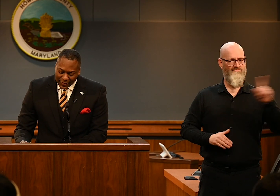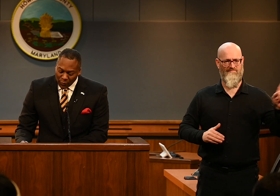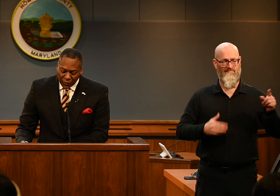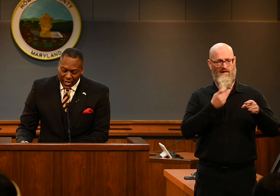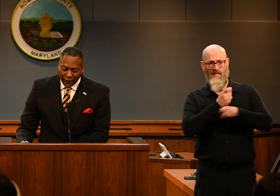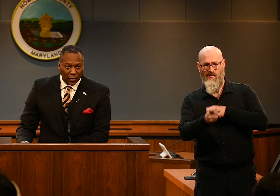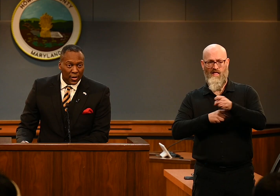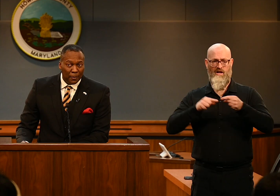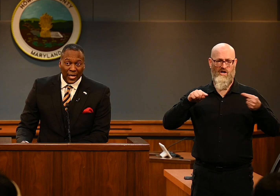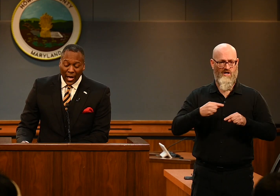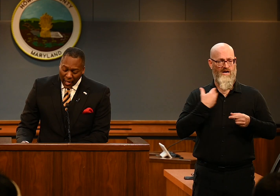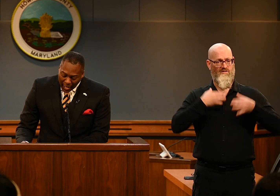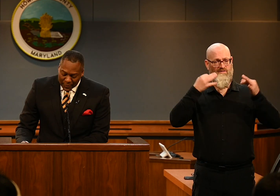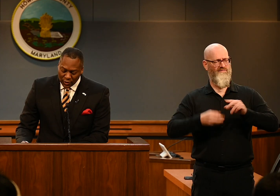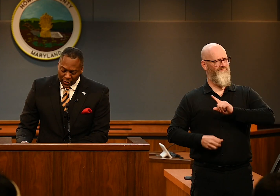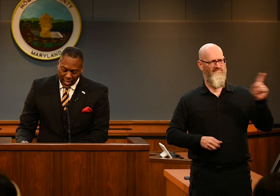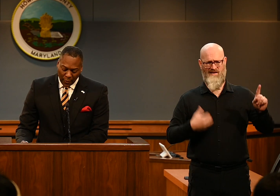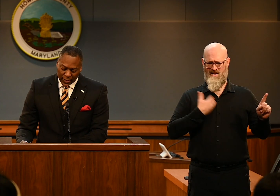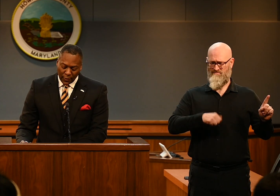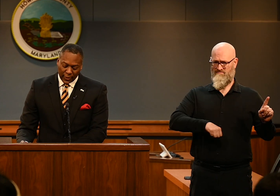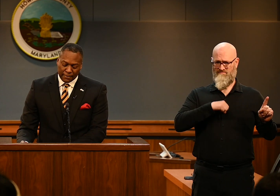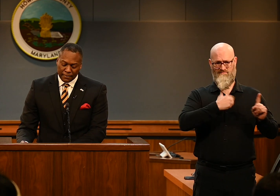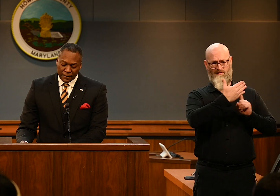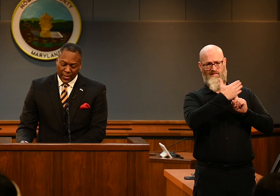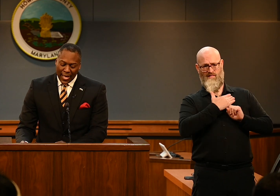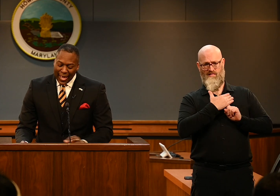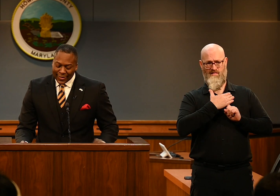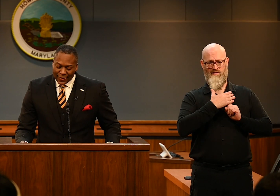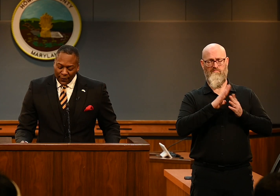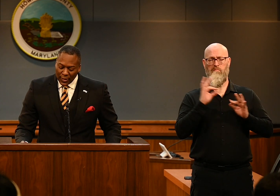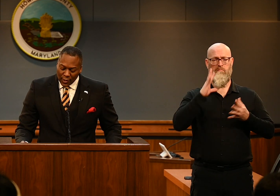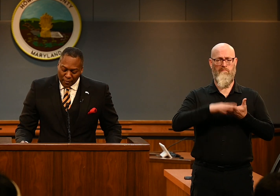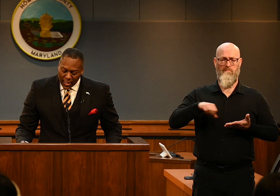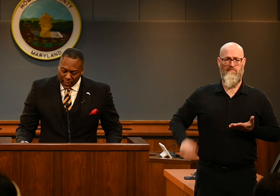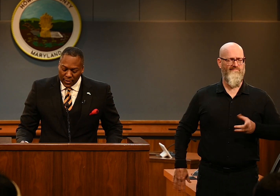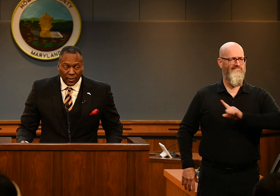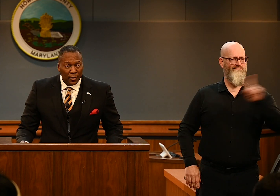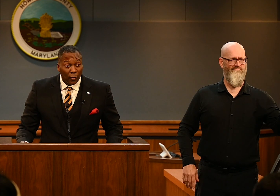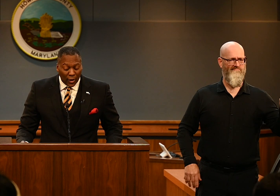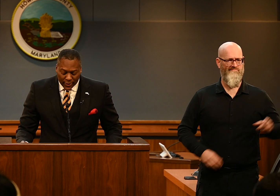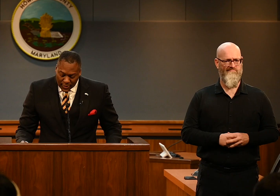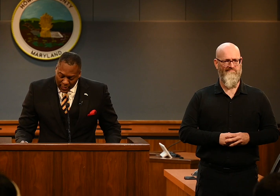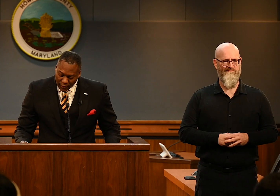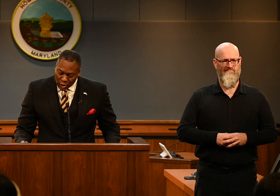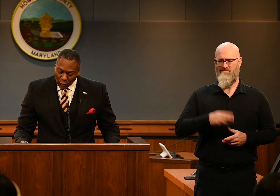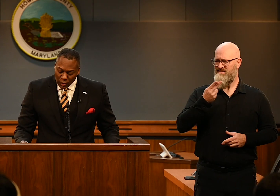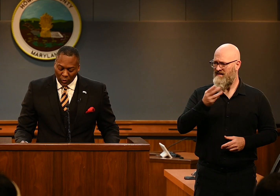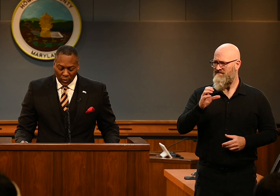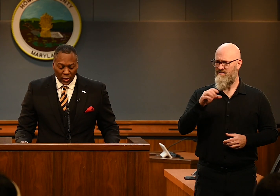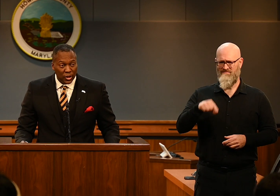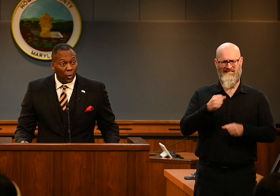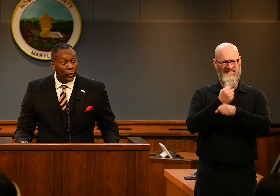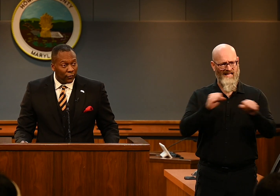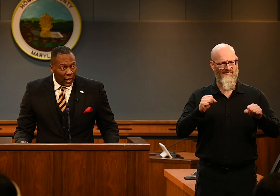that dignity will never be optional in Howard County. As safety and humanity will rise together, so